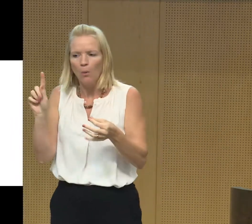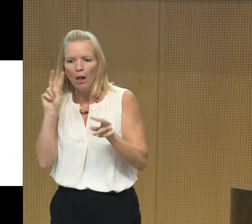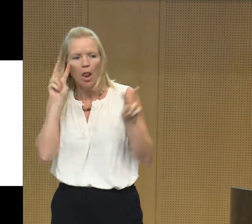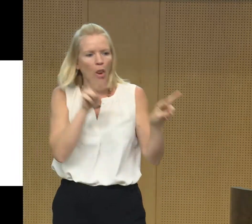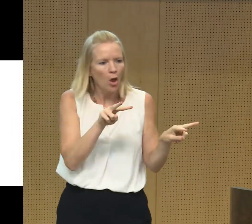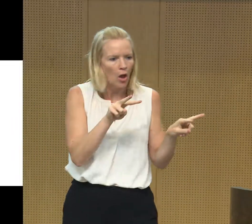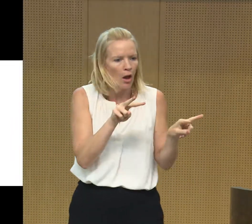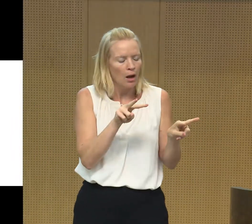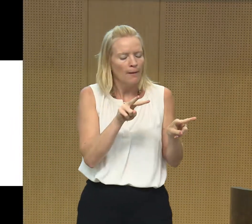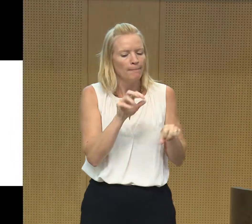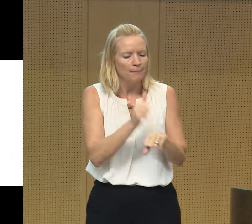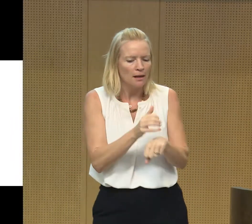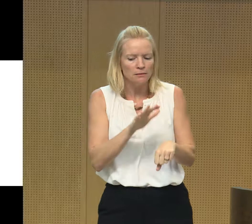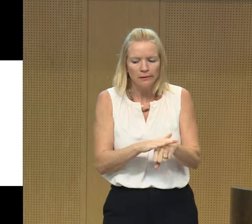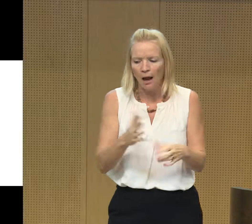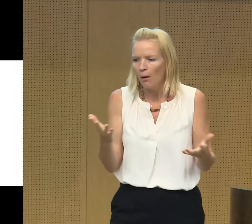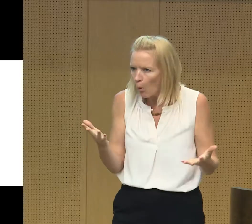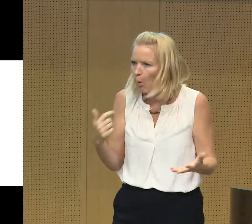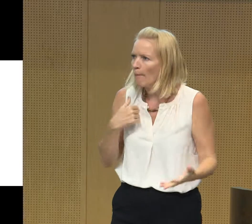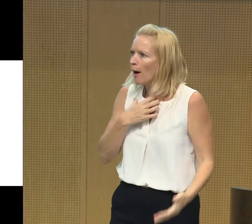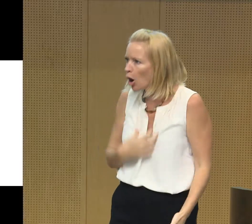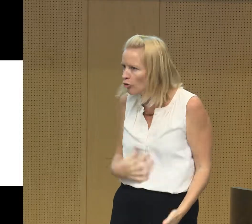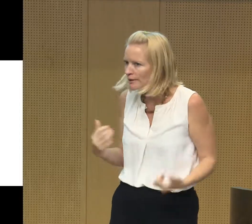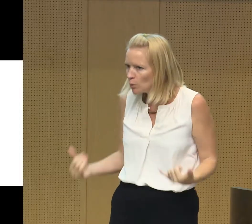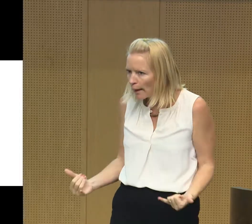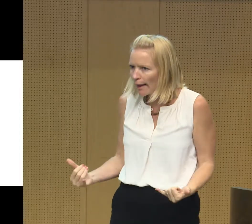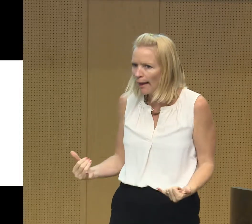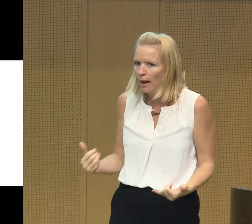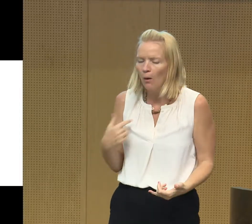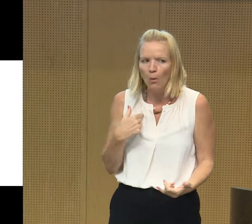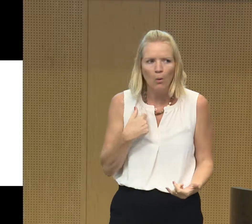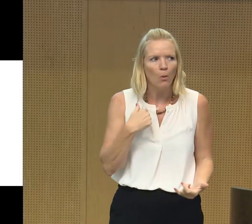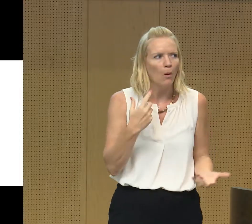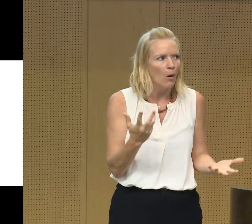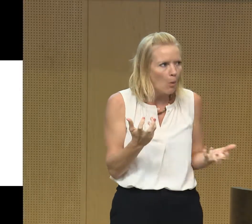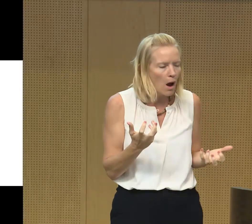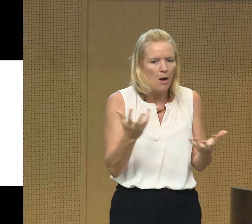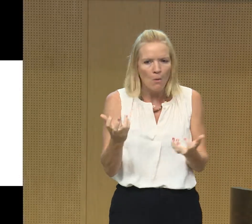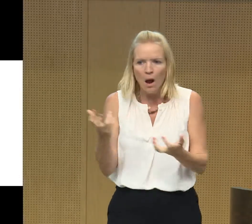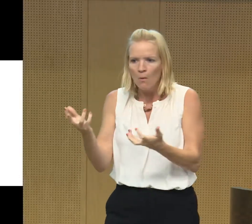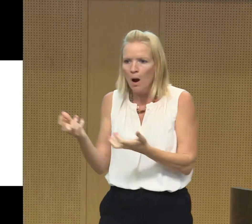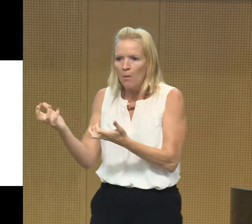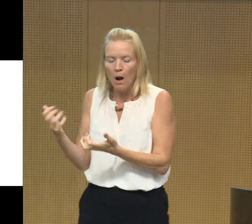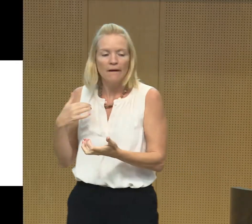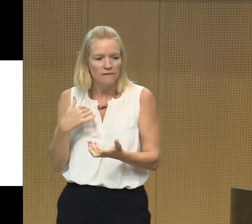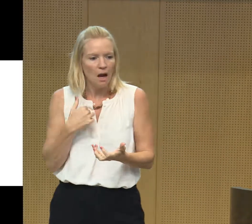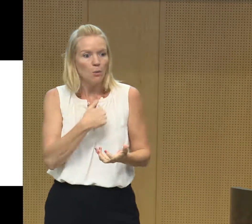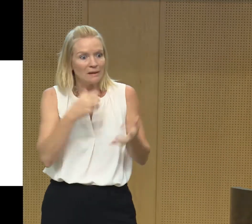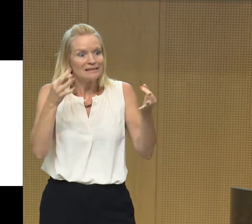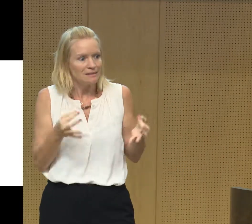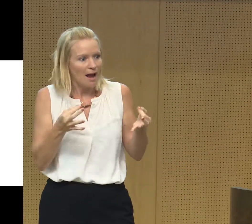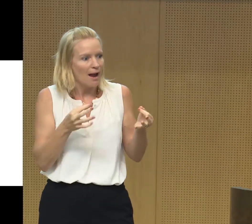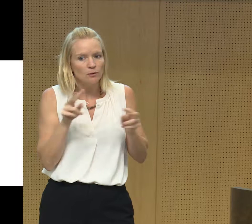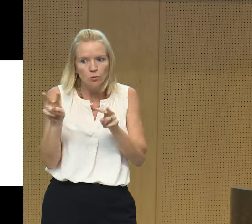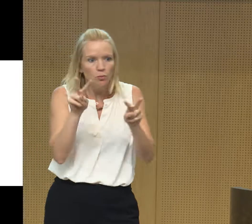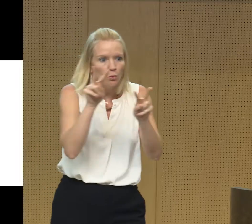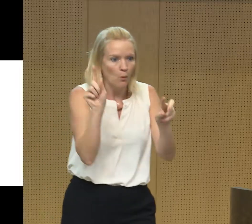to. And we also make decisions on what we look at depending on our desires.